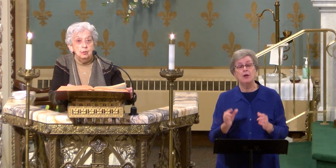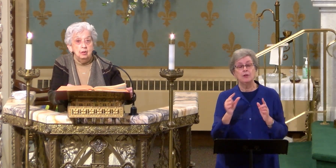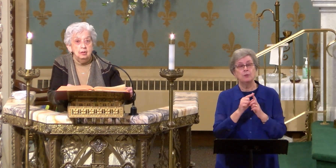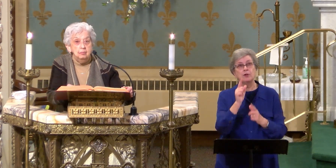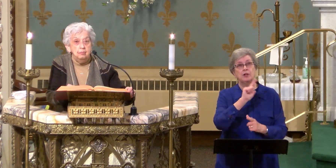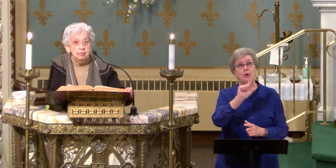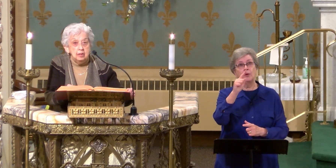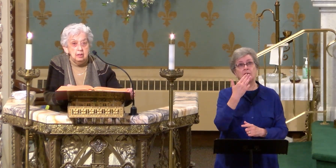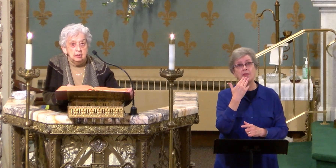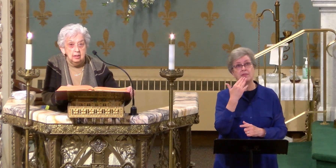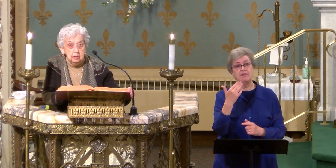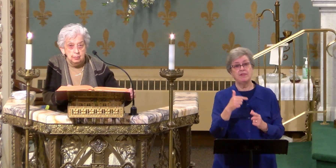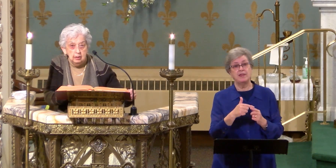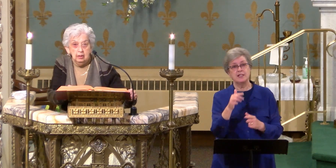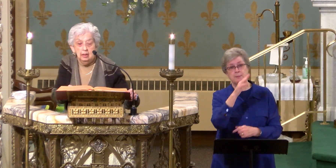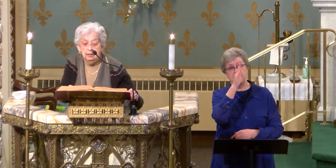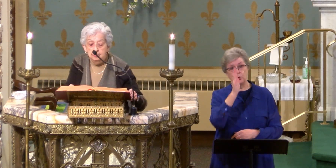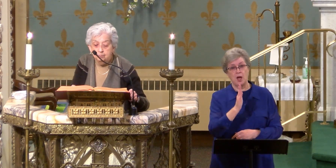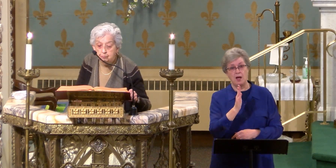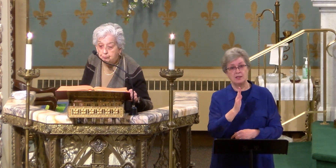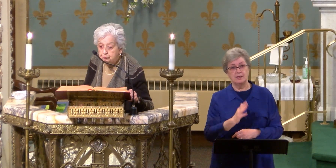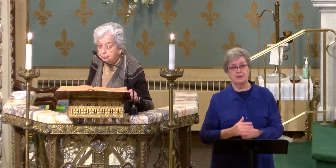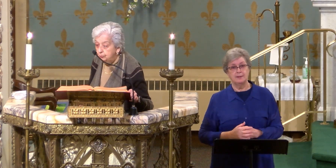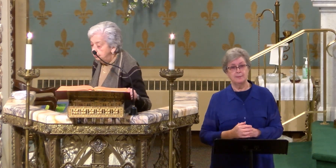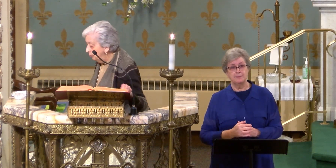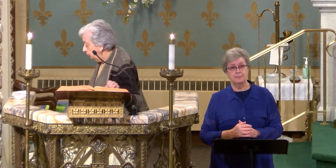word of the Lord. Thanks be to God.